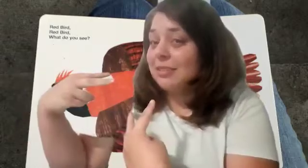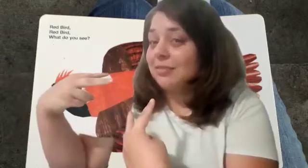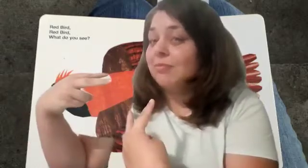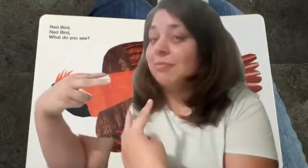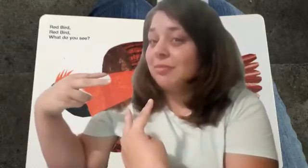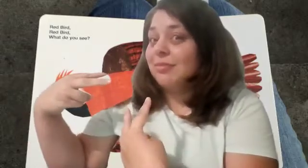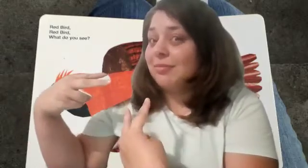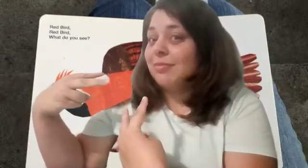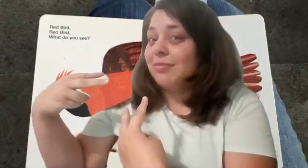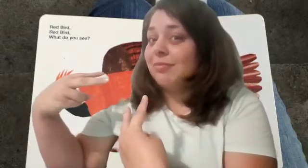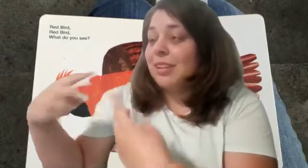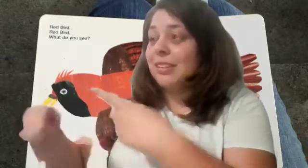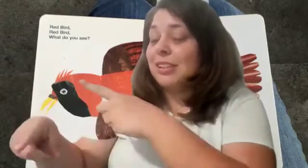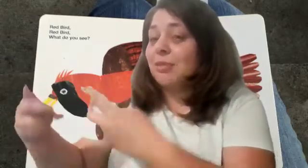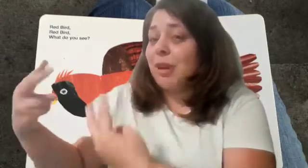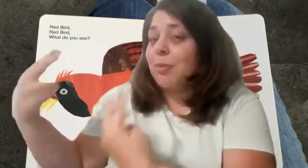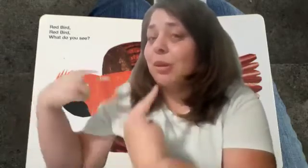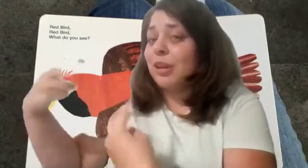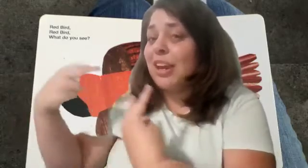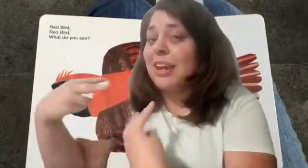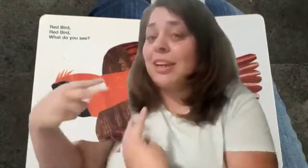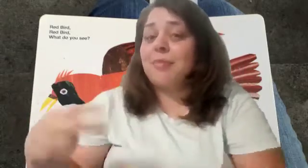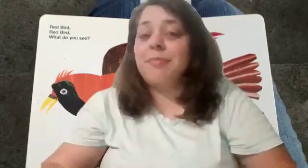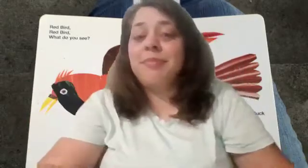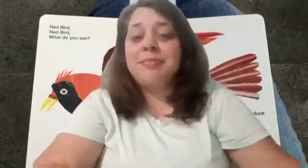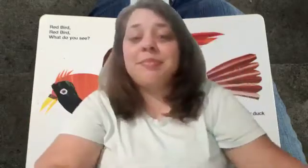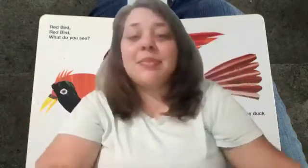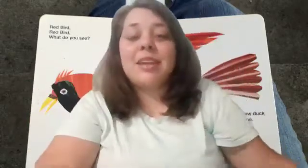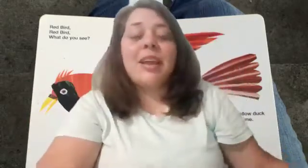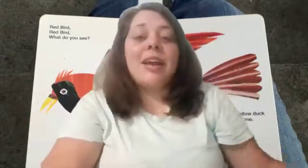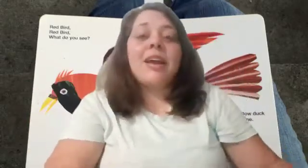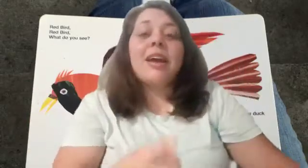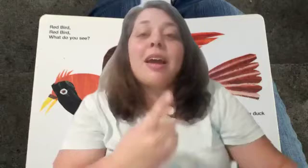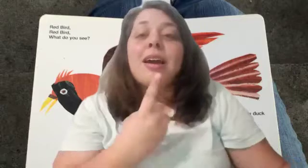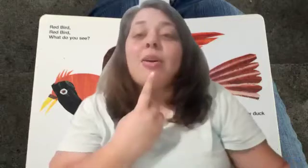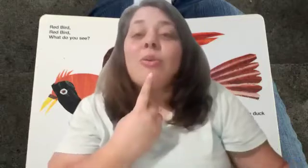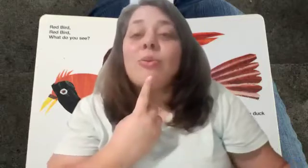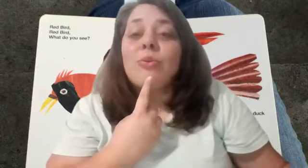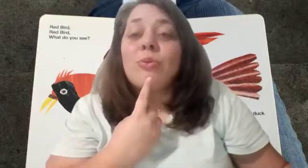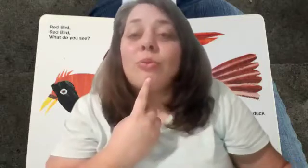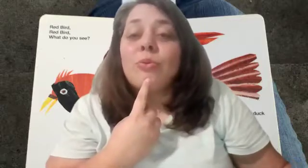me. He sees a red bird looking at him.